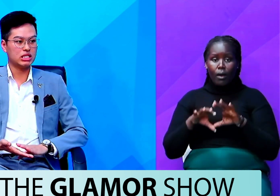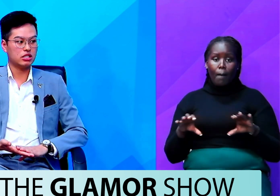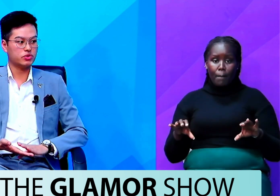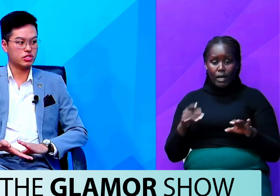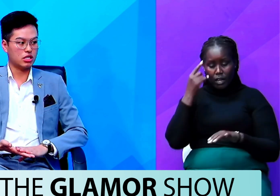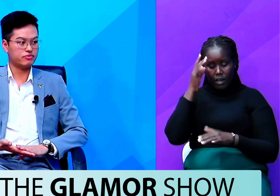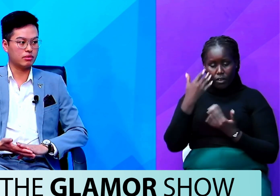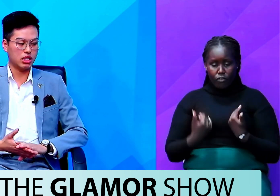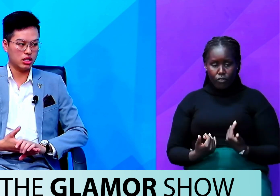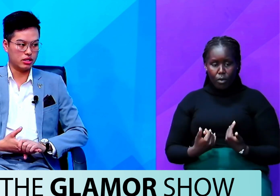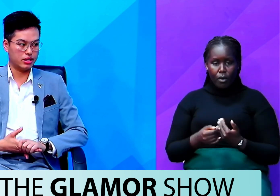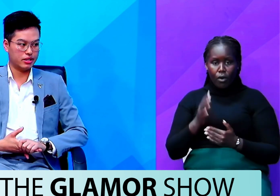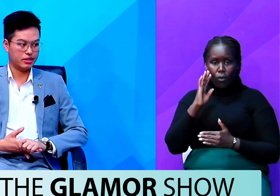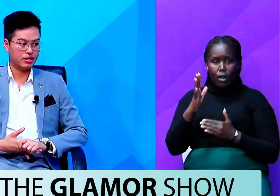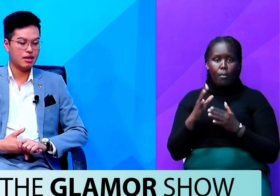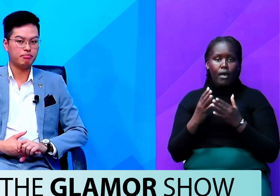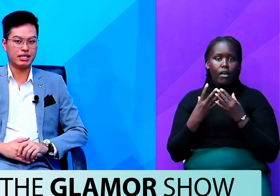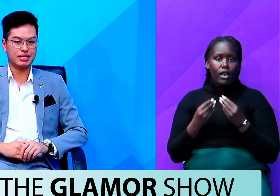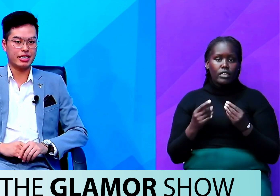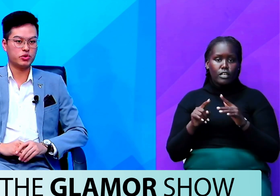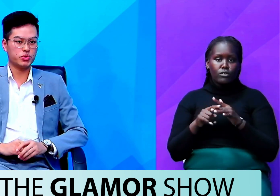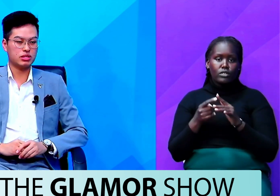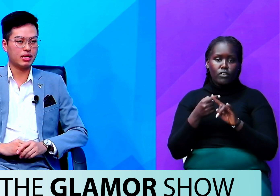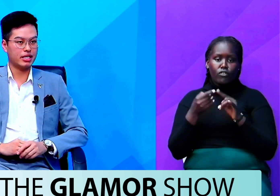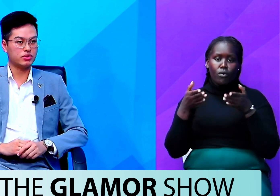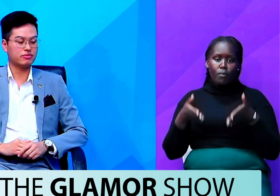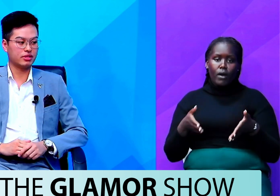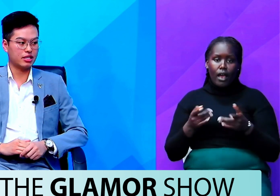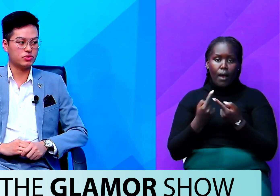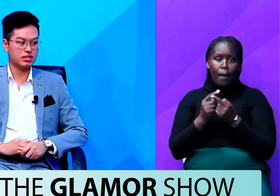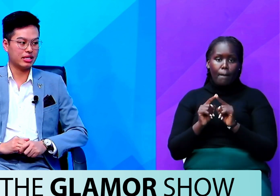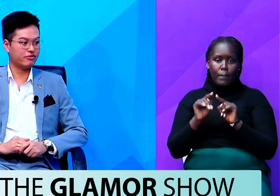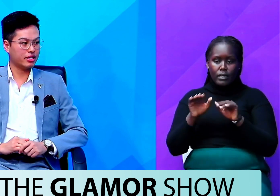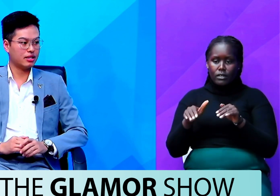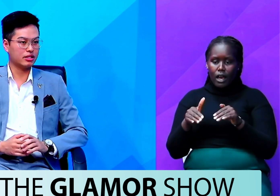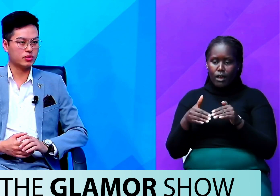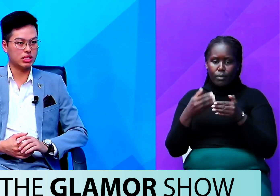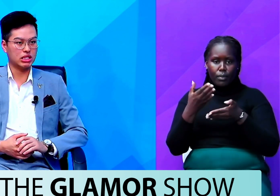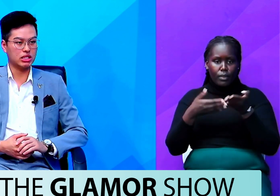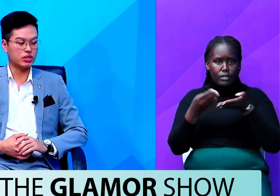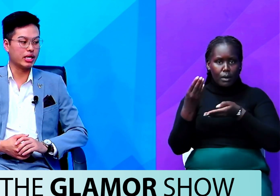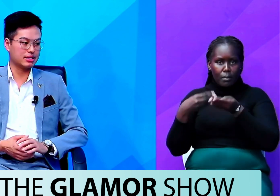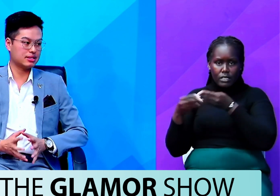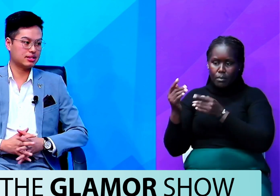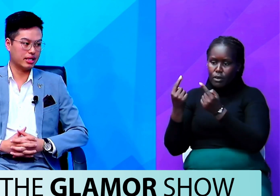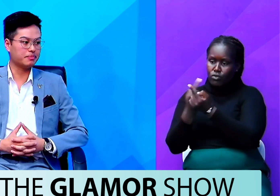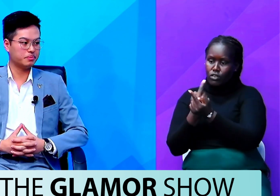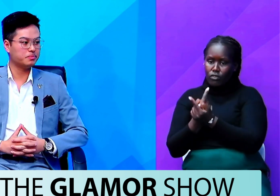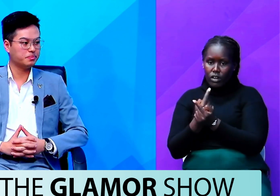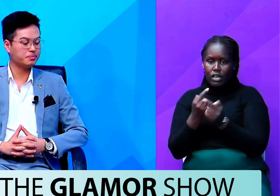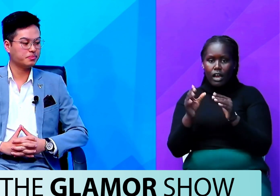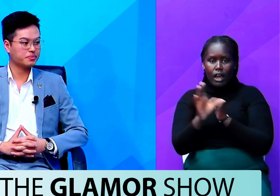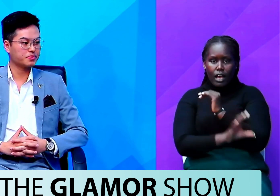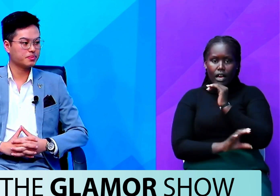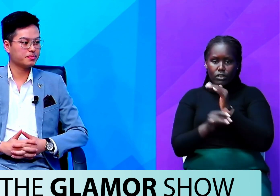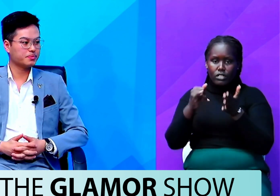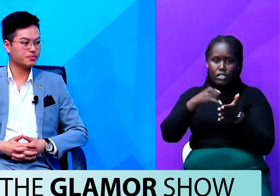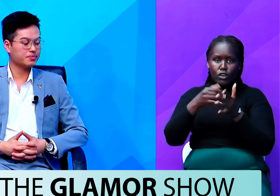be easier to start from here. But I do supply to different countries in Africa, including the US. Yeah.